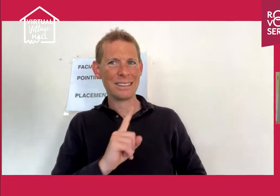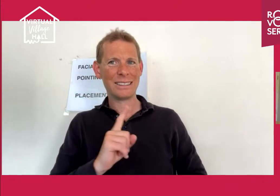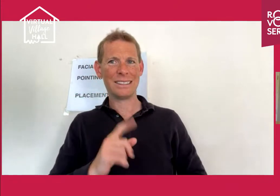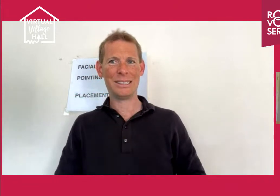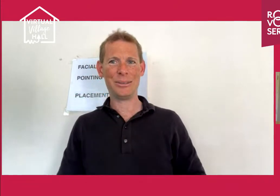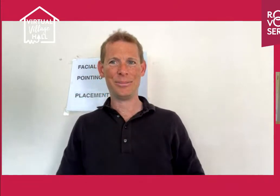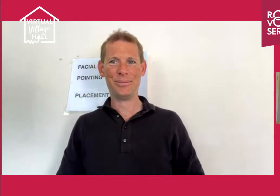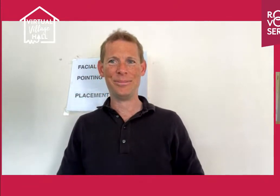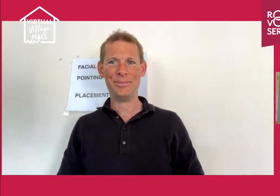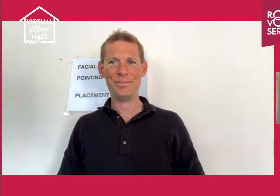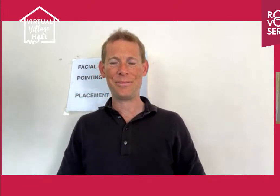Charlie's very handsome.